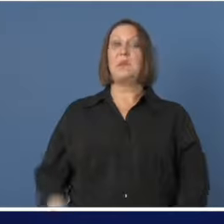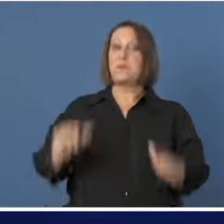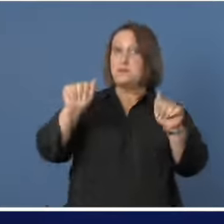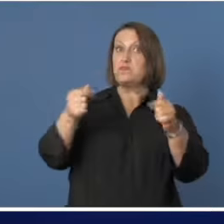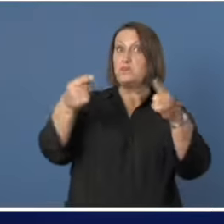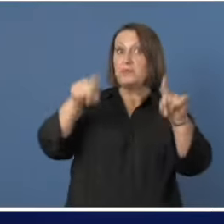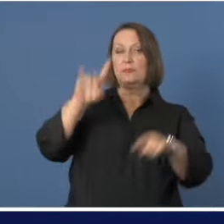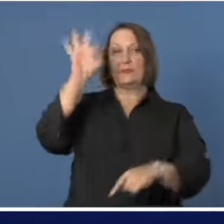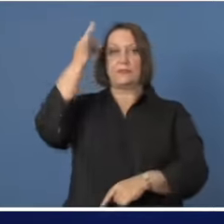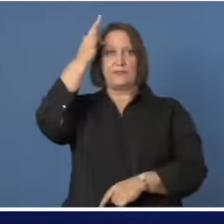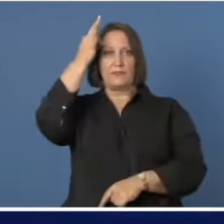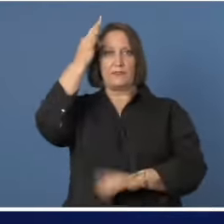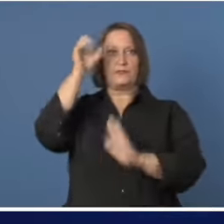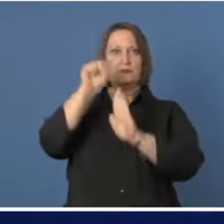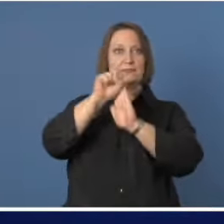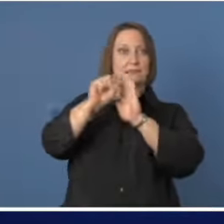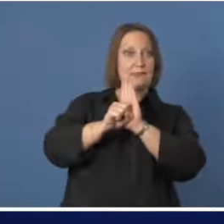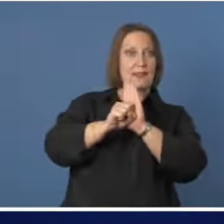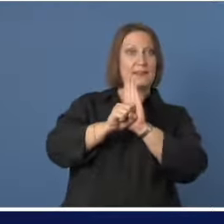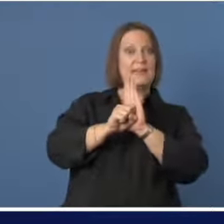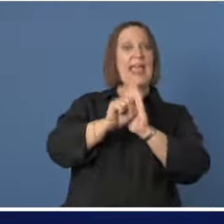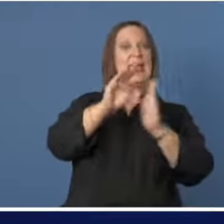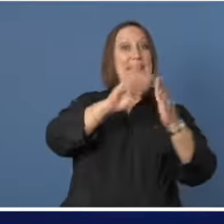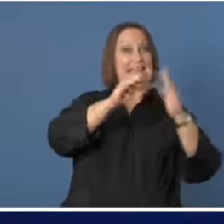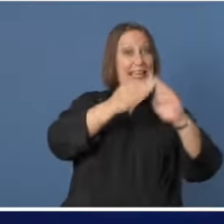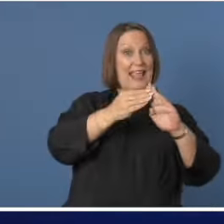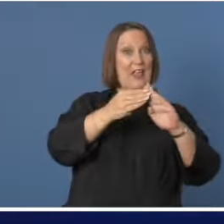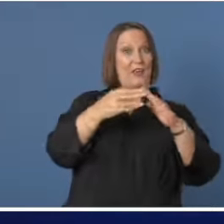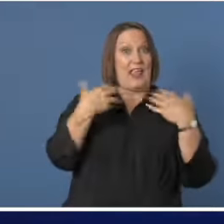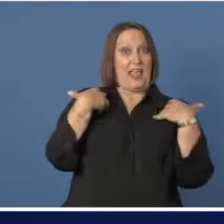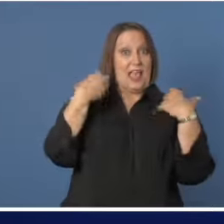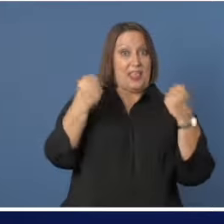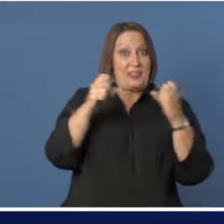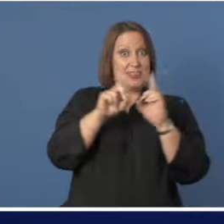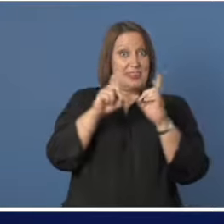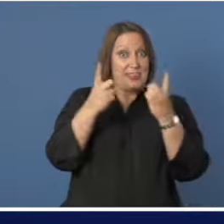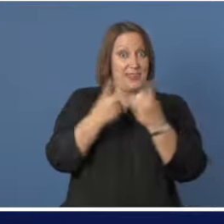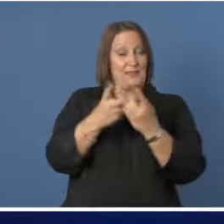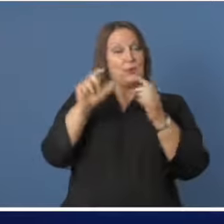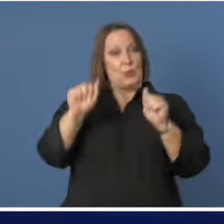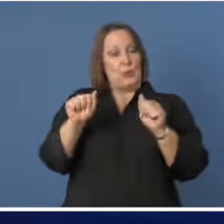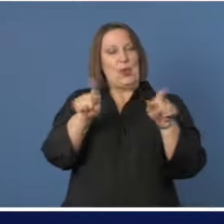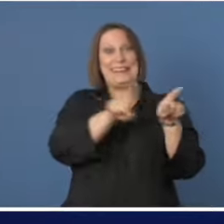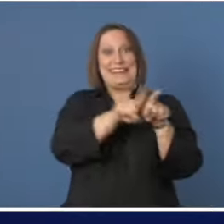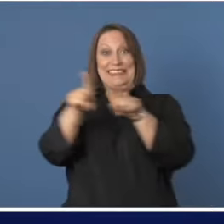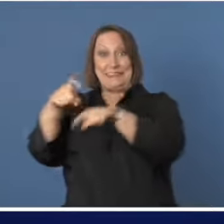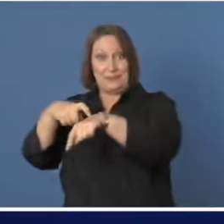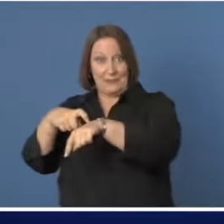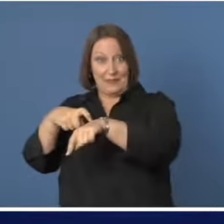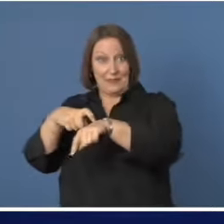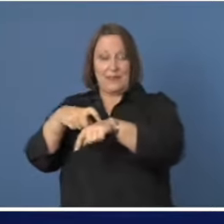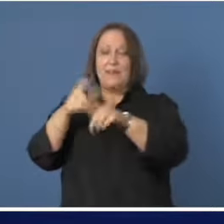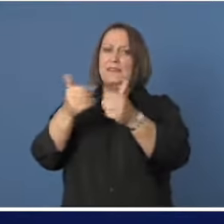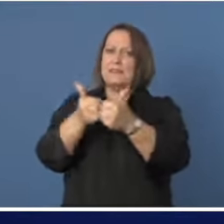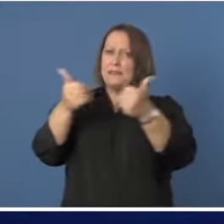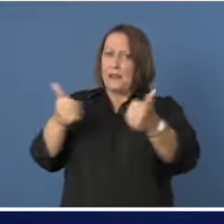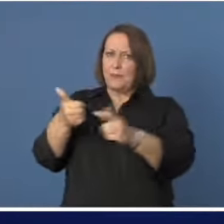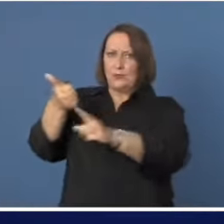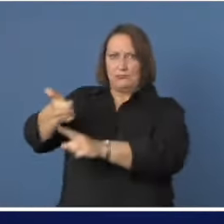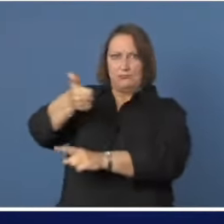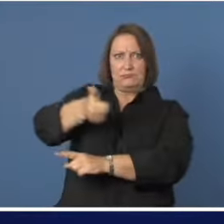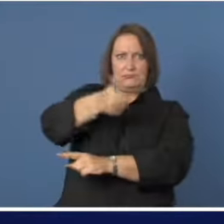It is possible for federal, state, and local health authorities simultaneously